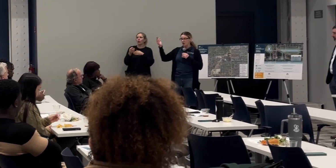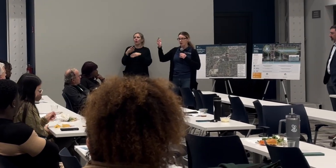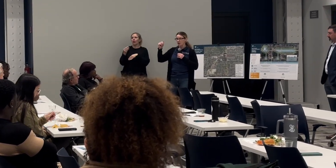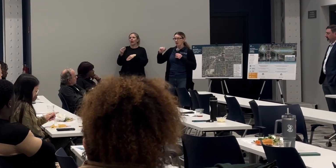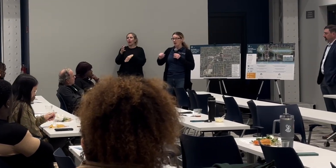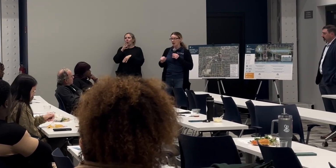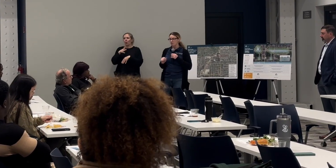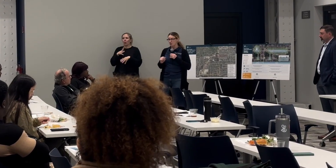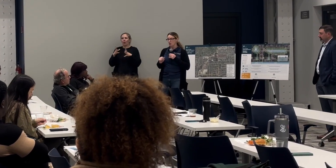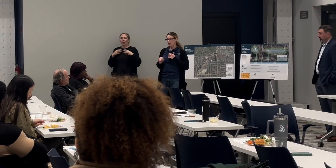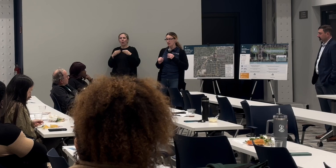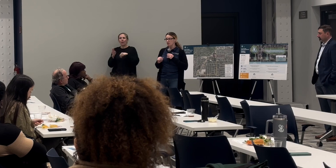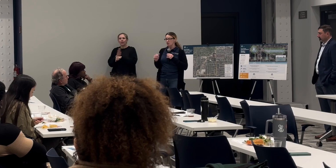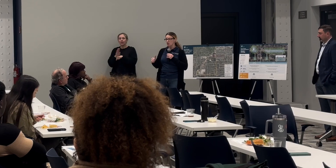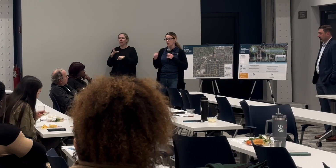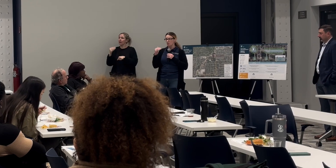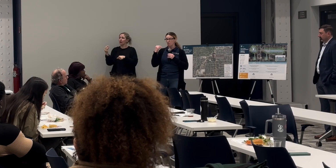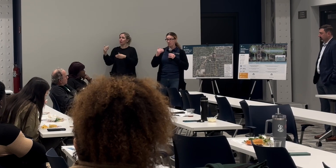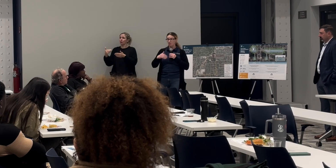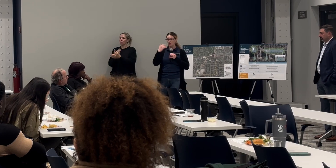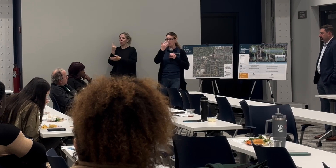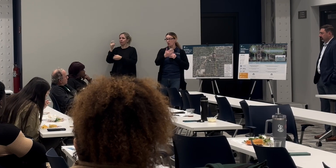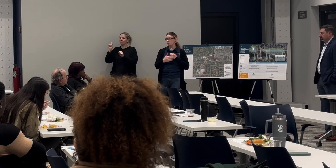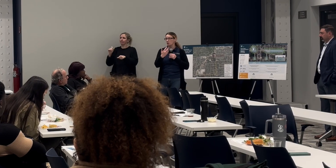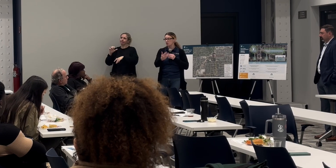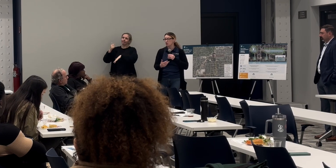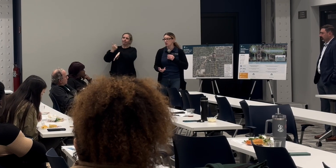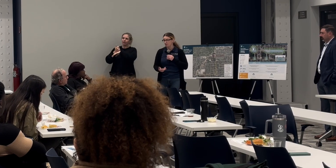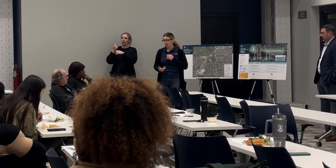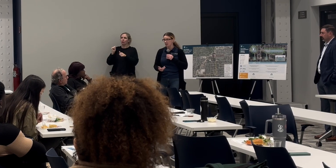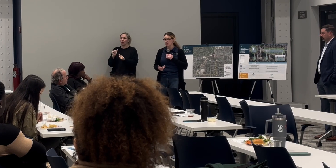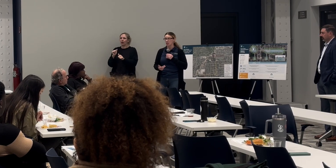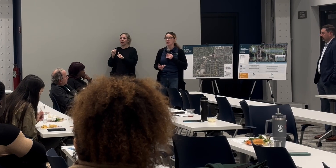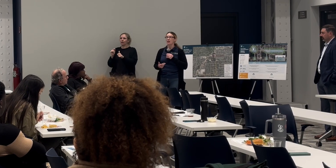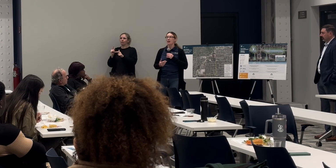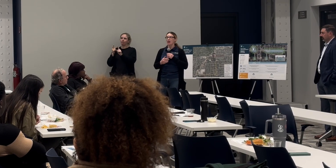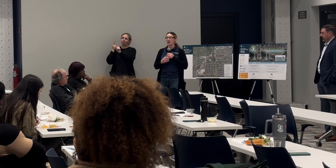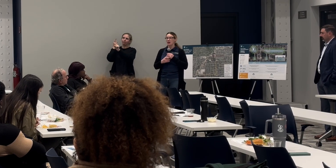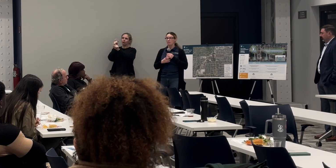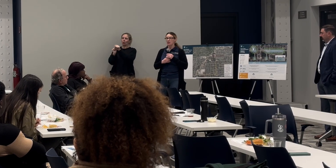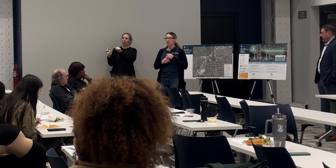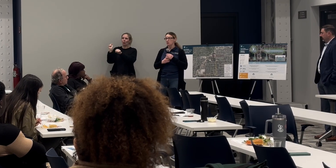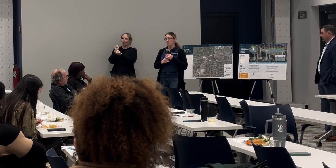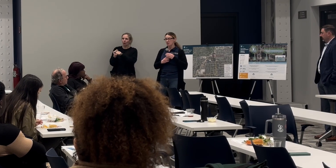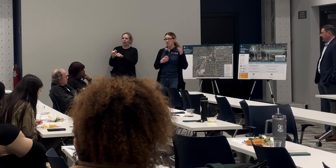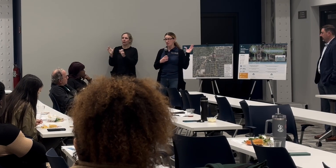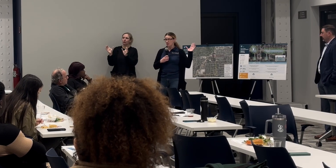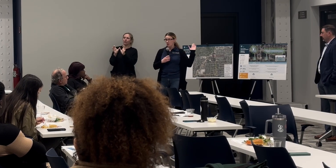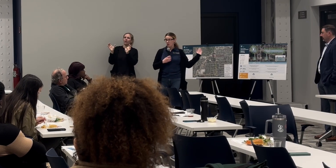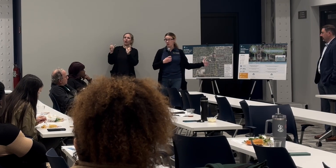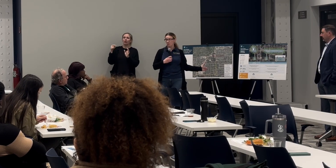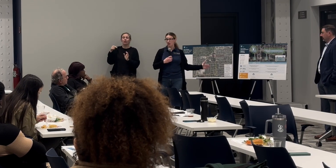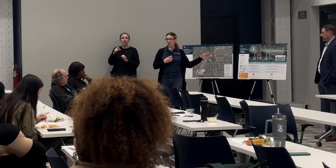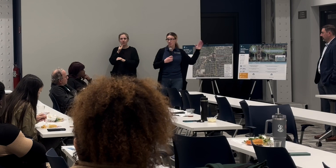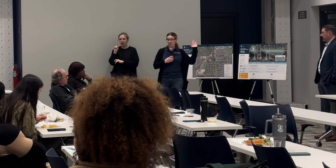also for new ones to work towards their certification. Because this is not the only project, but this is